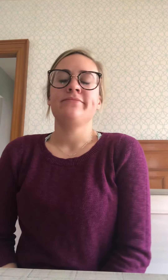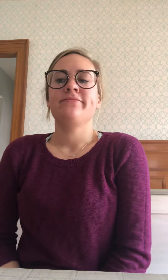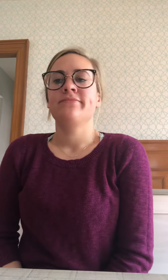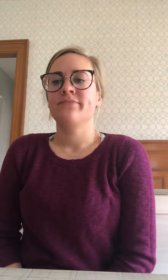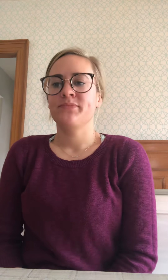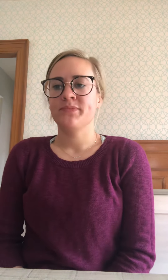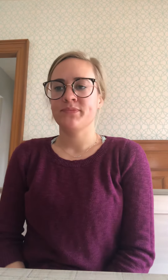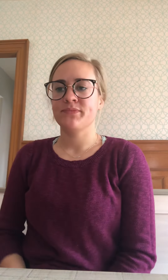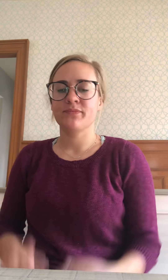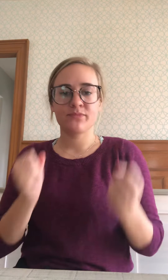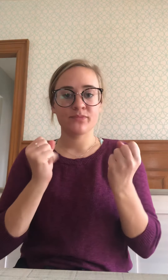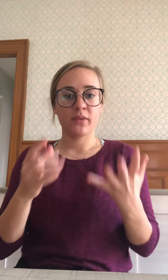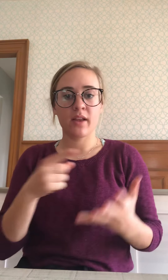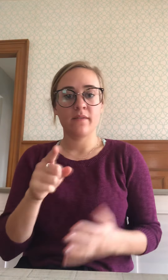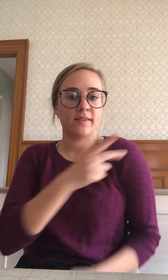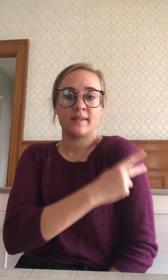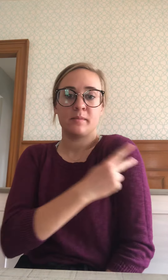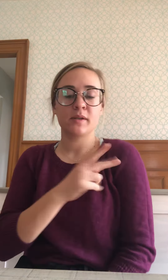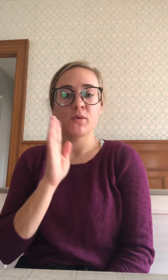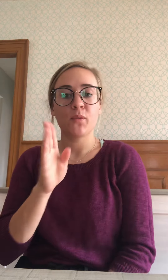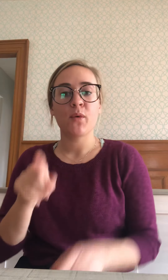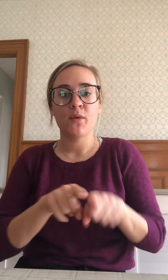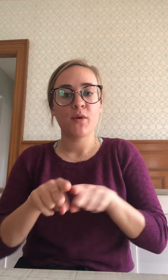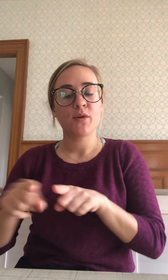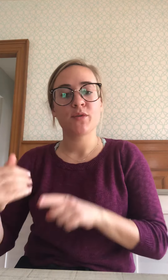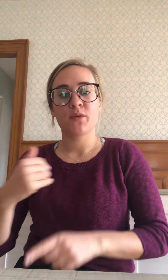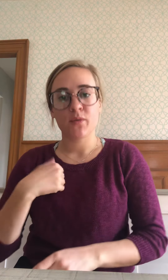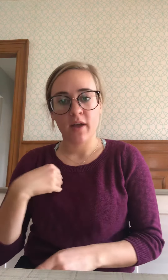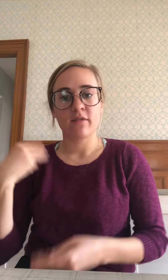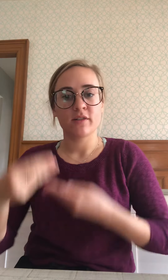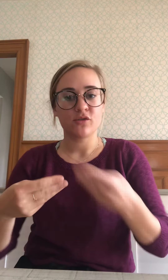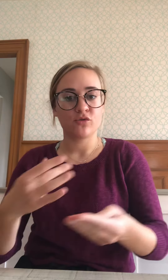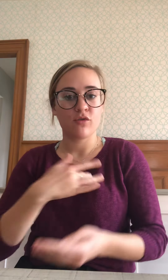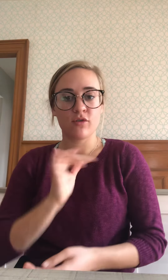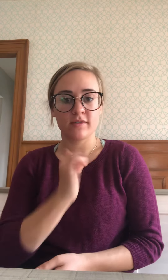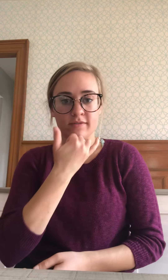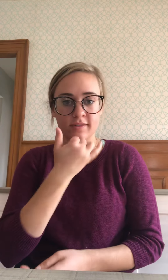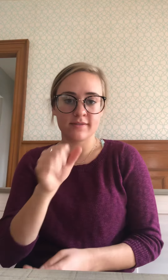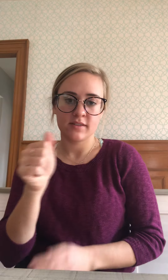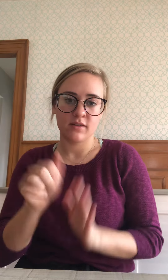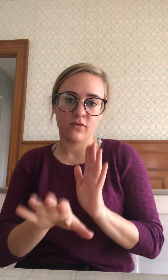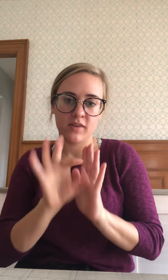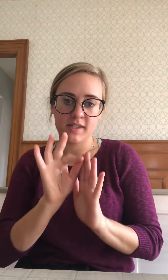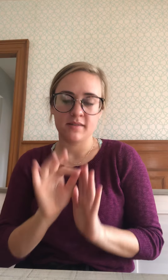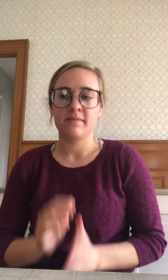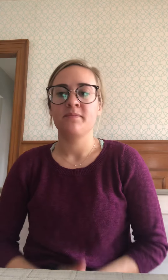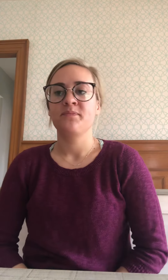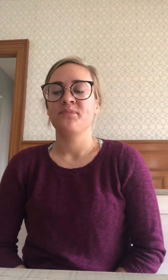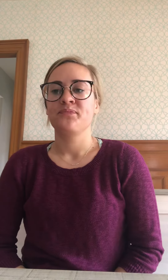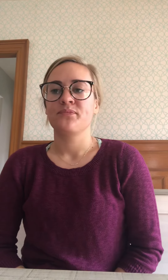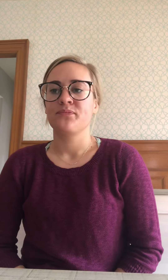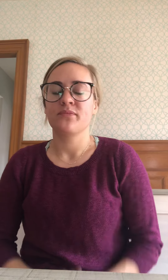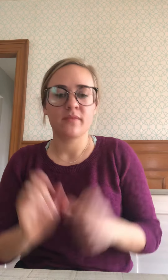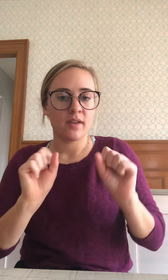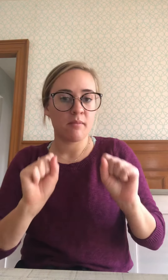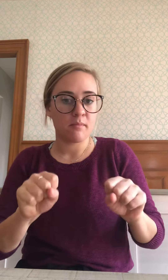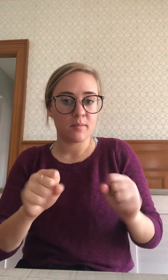Many of these patients will also have congenital heart defects as another finding. Possible treatments include